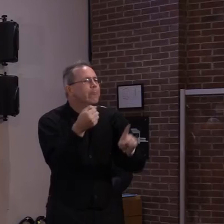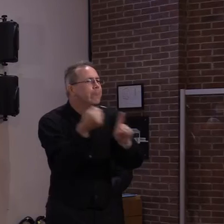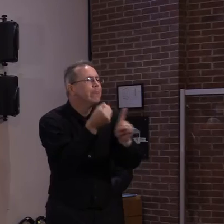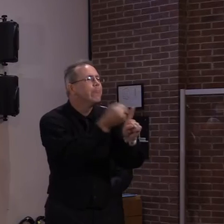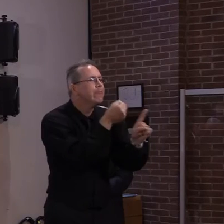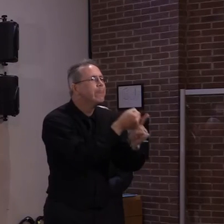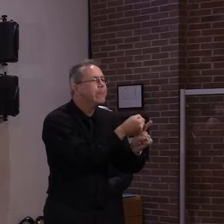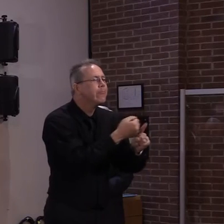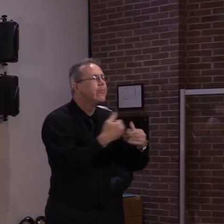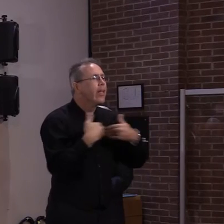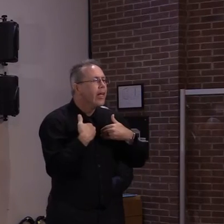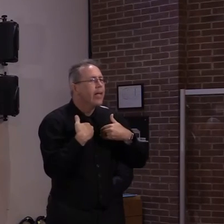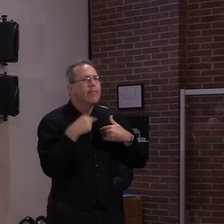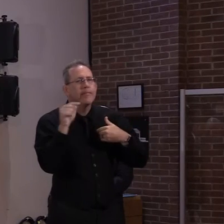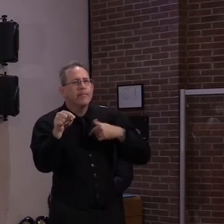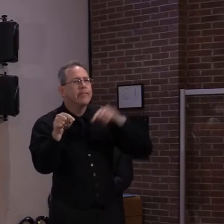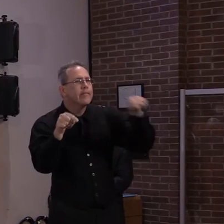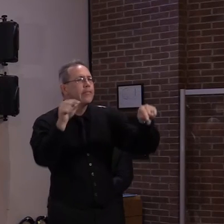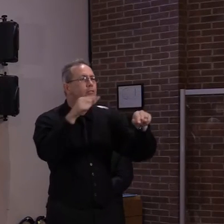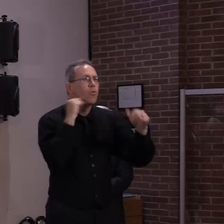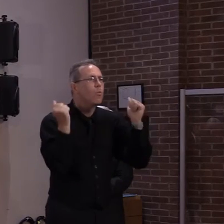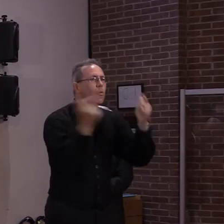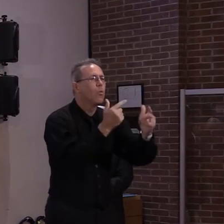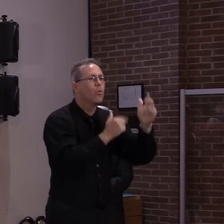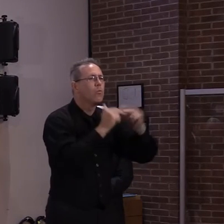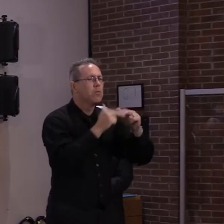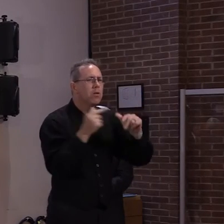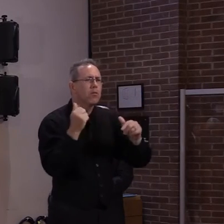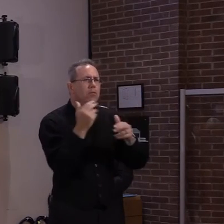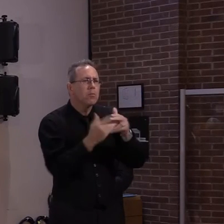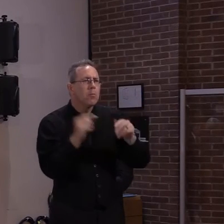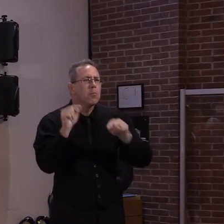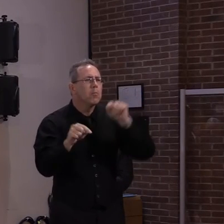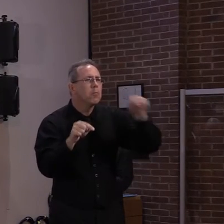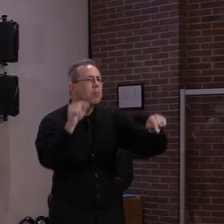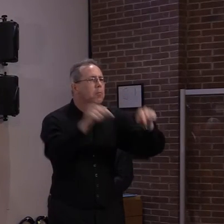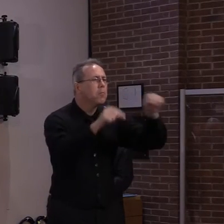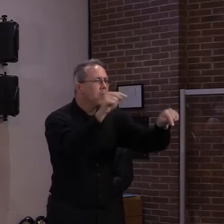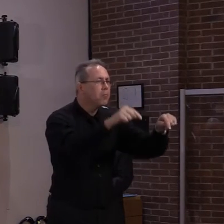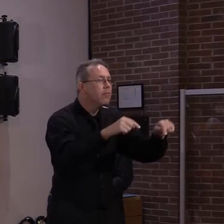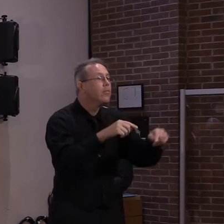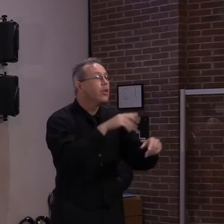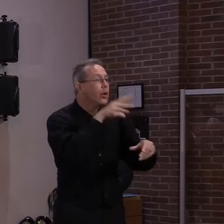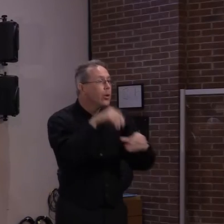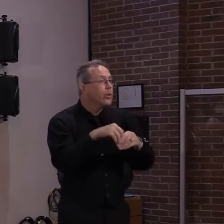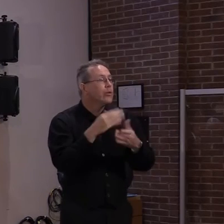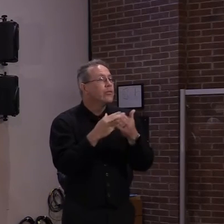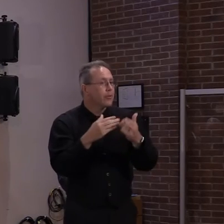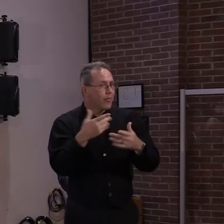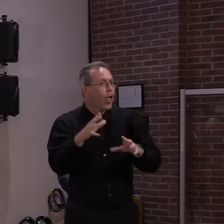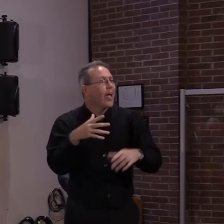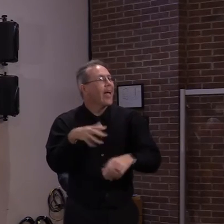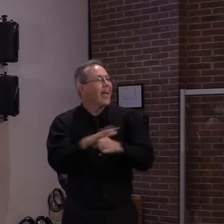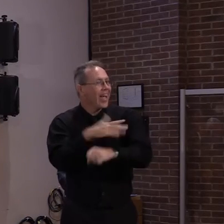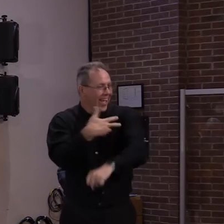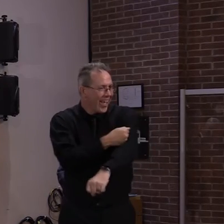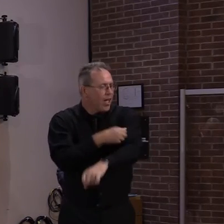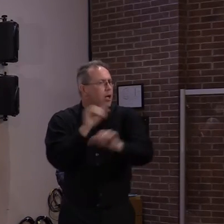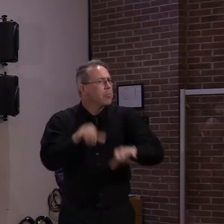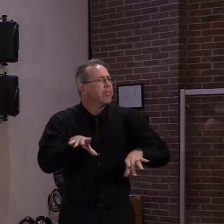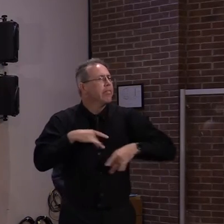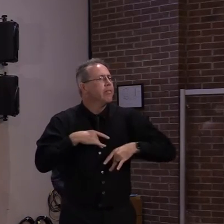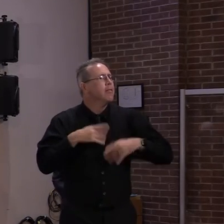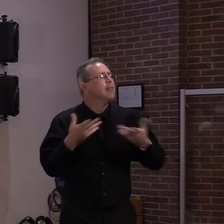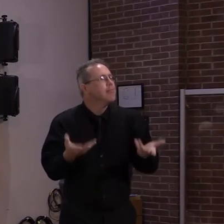of their residents, some of whom are vaccinated. They have not had any of the experience that we had to talk